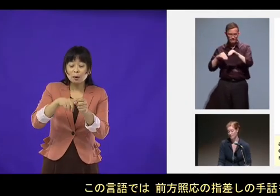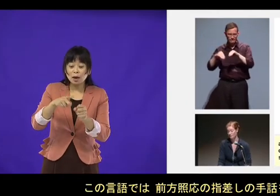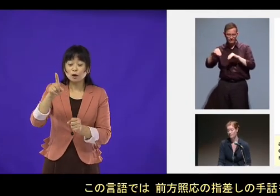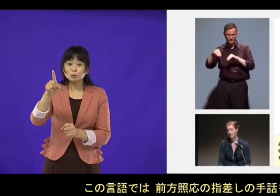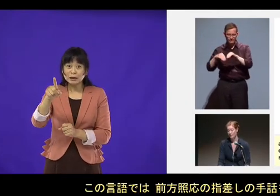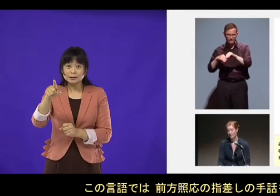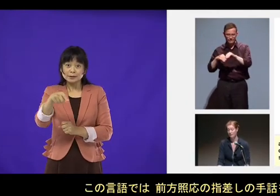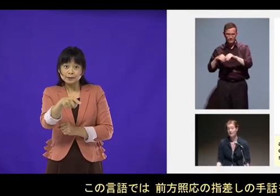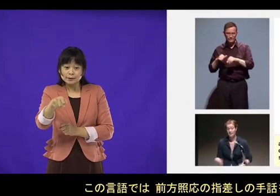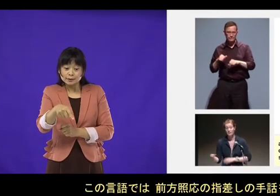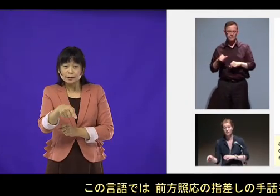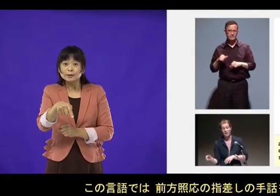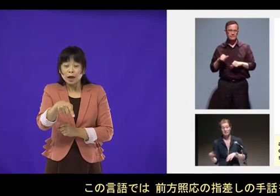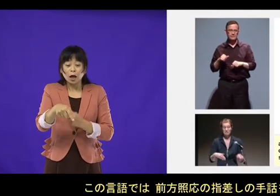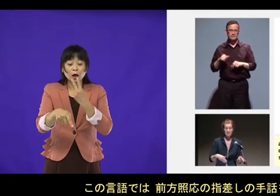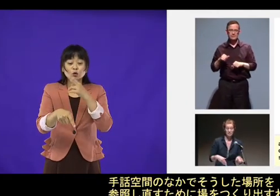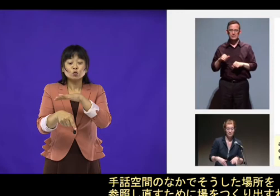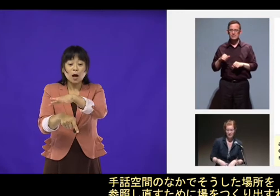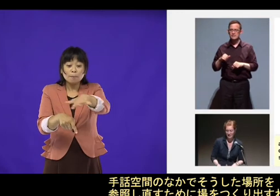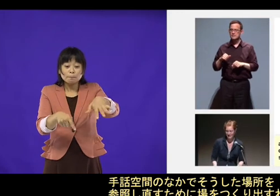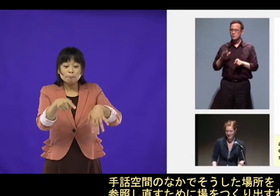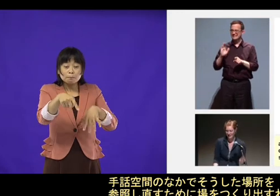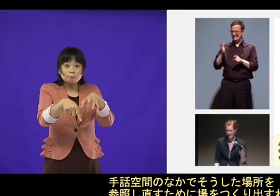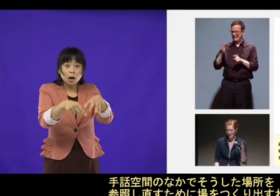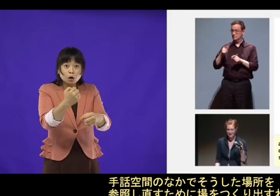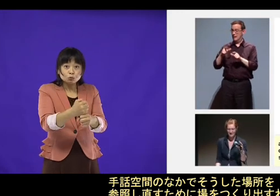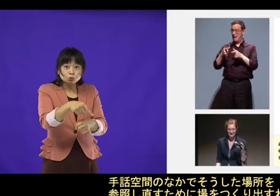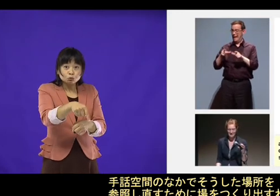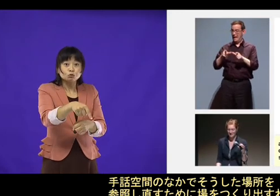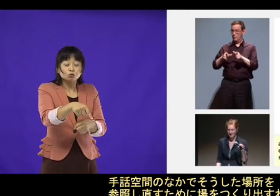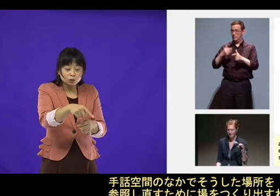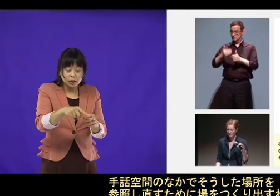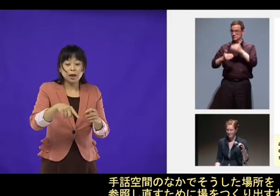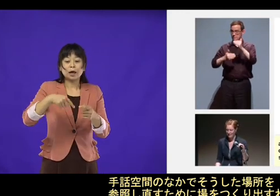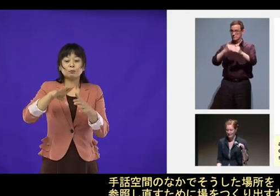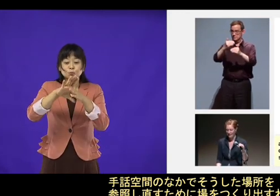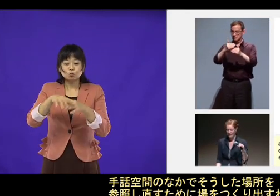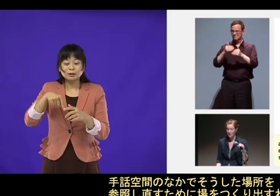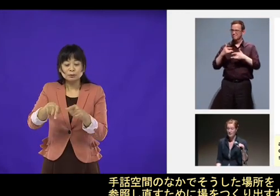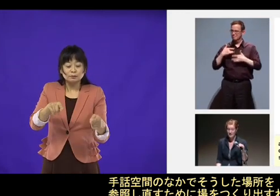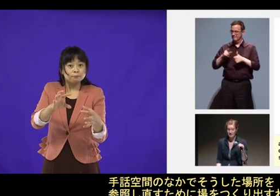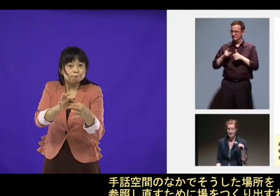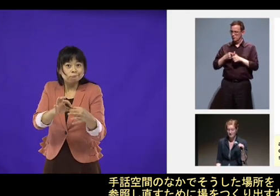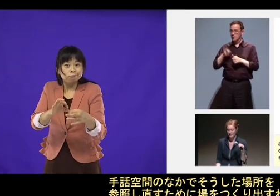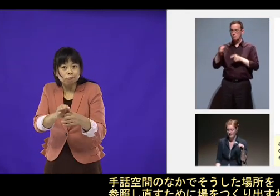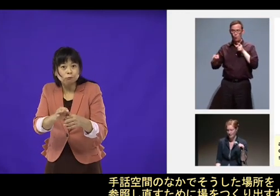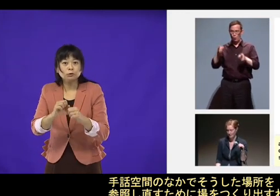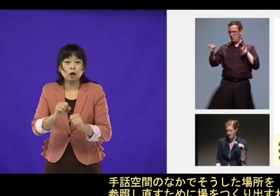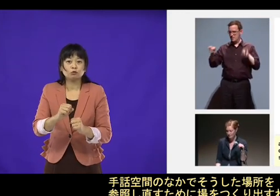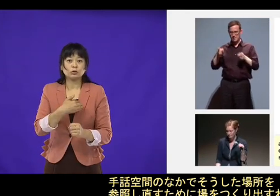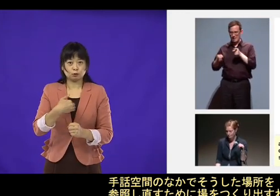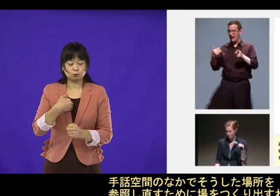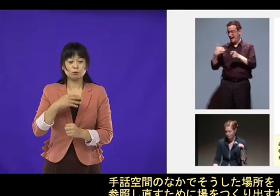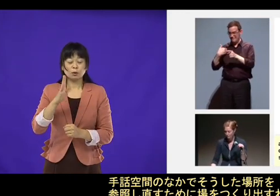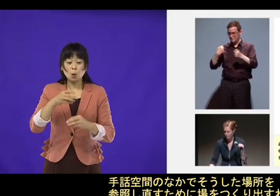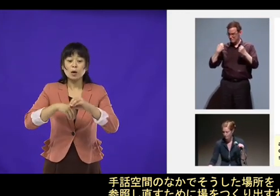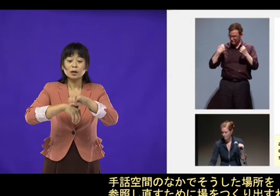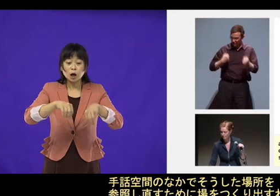pointing signs creating loci to refer back to these locations in signing